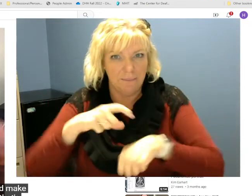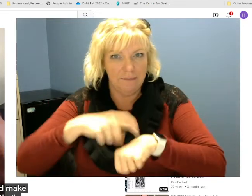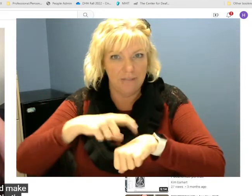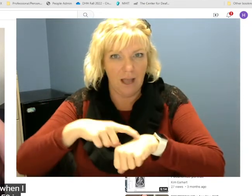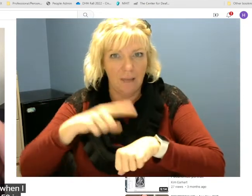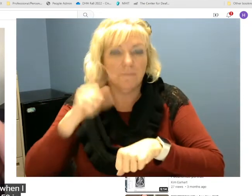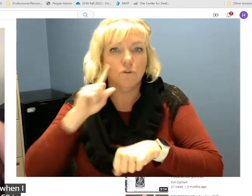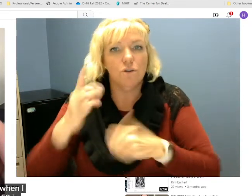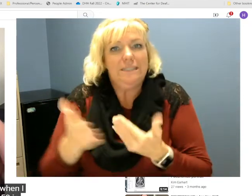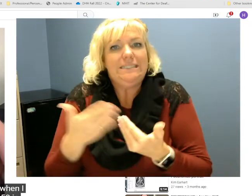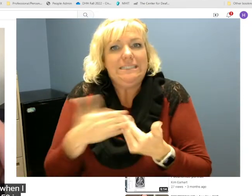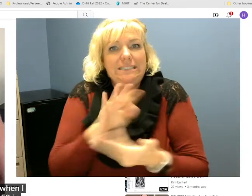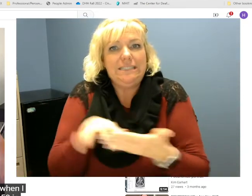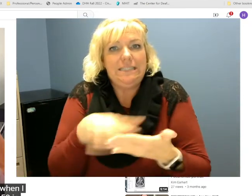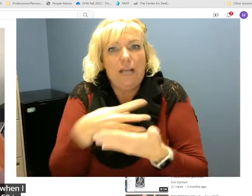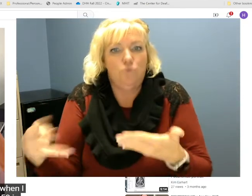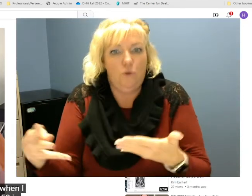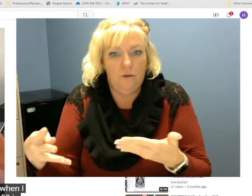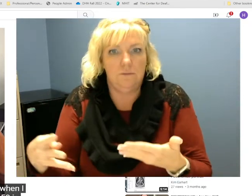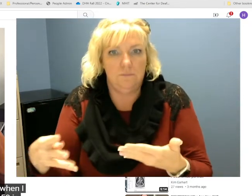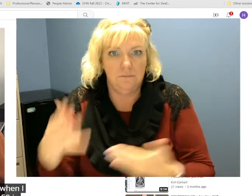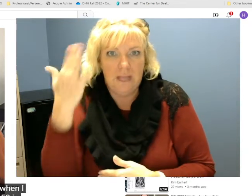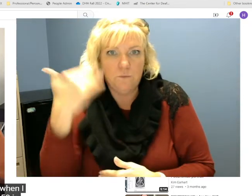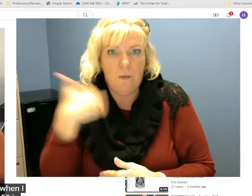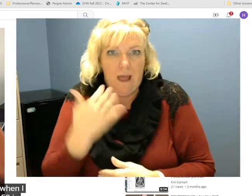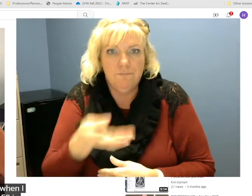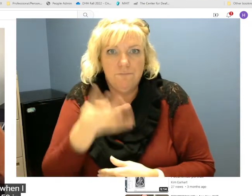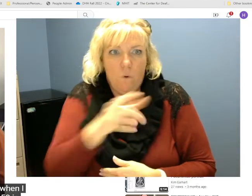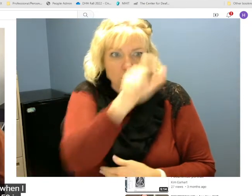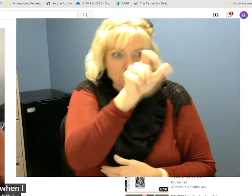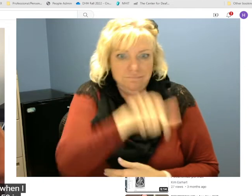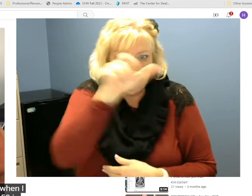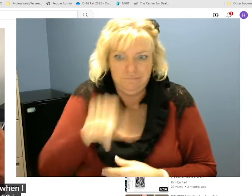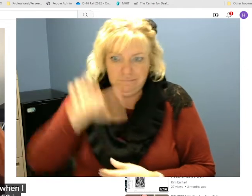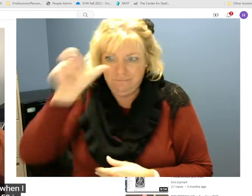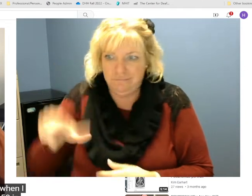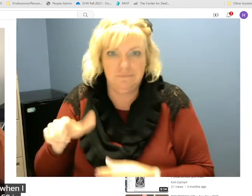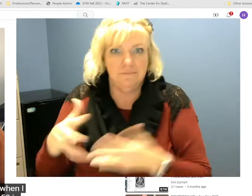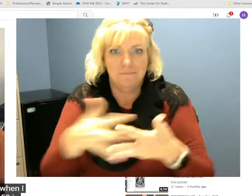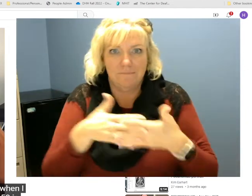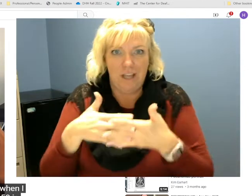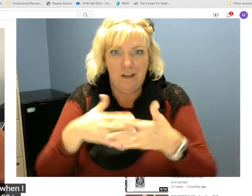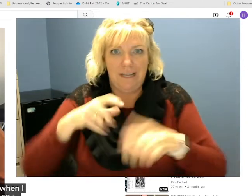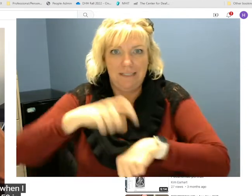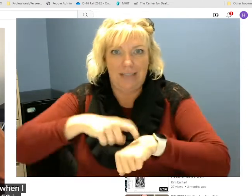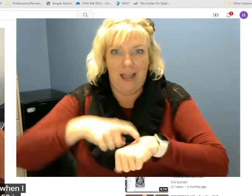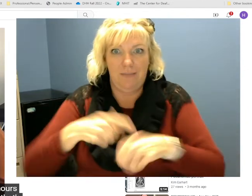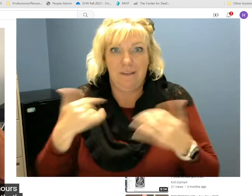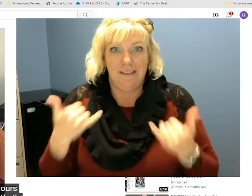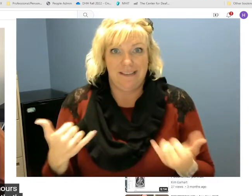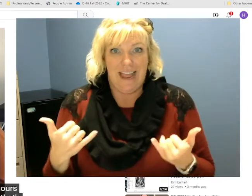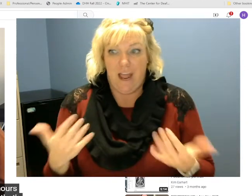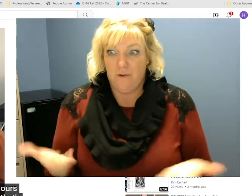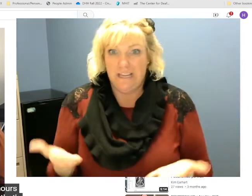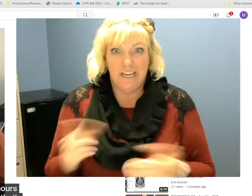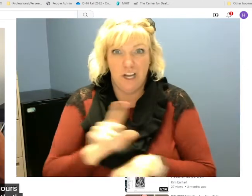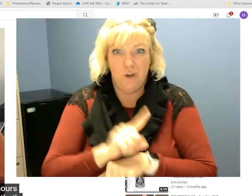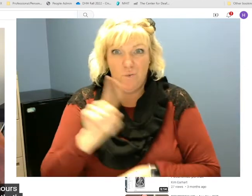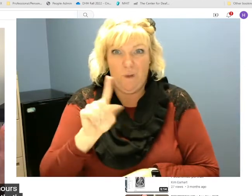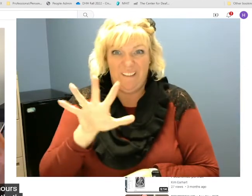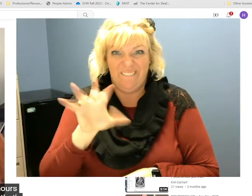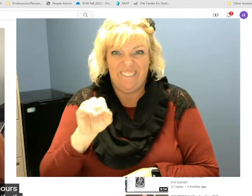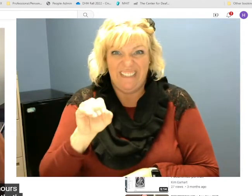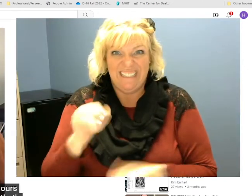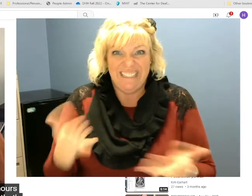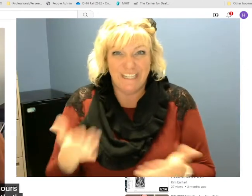schedule. So that's why we have 4 time zones. So when I look at the clock right now and it's 1:50 in here, I can